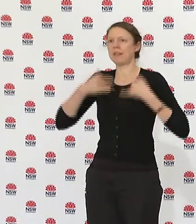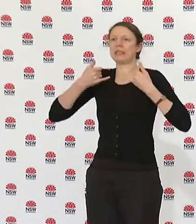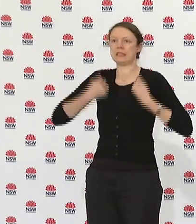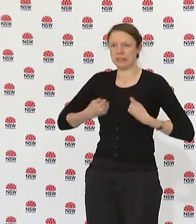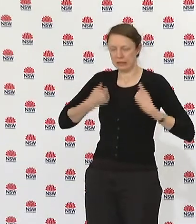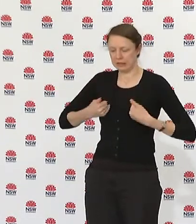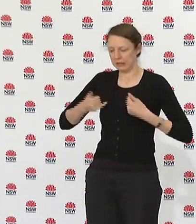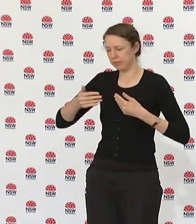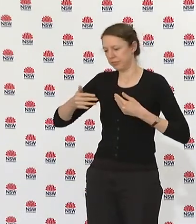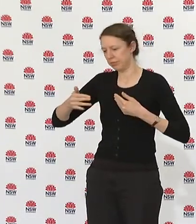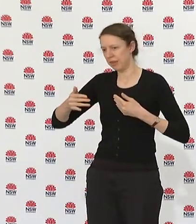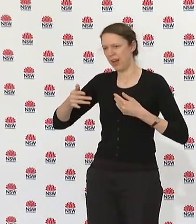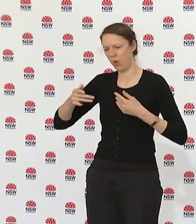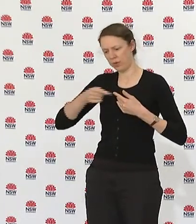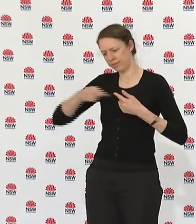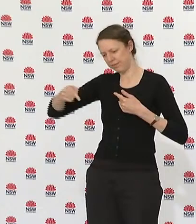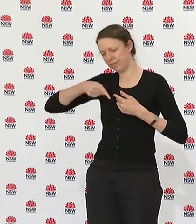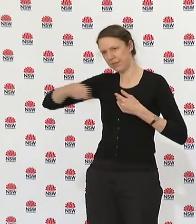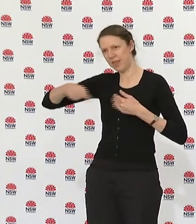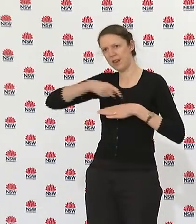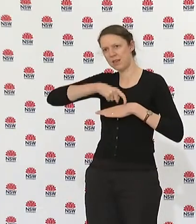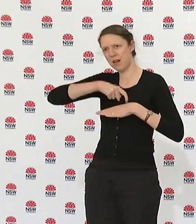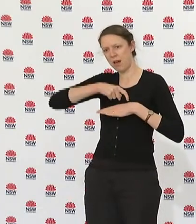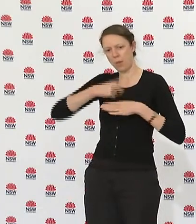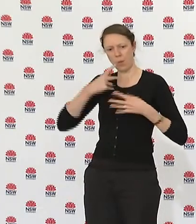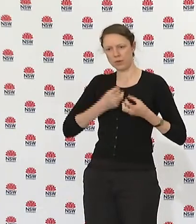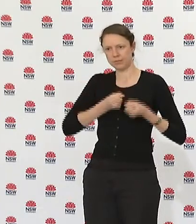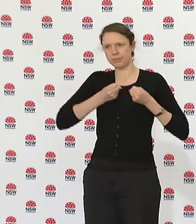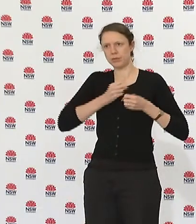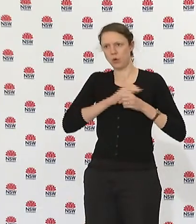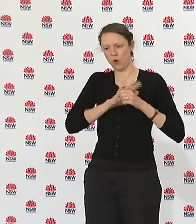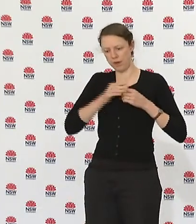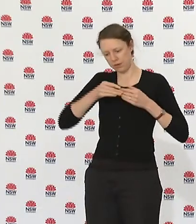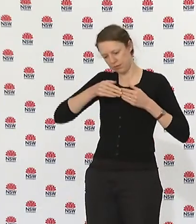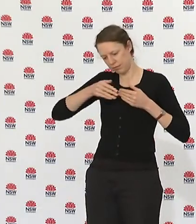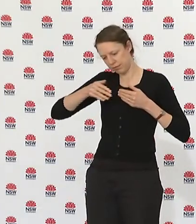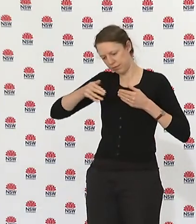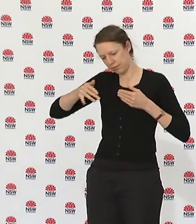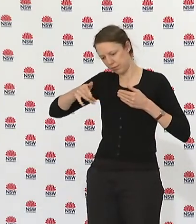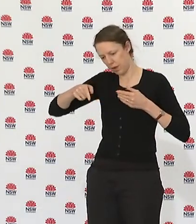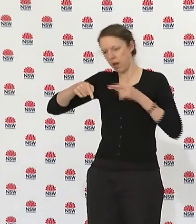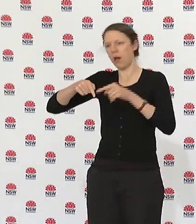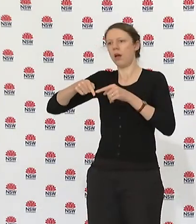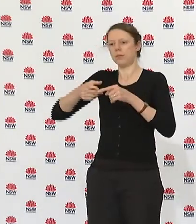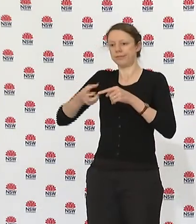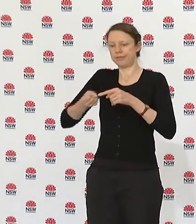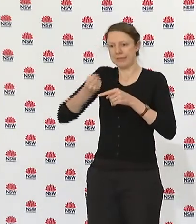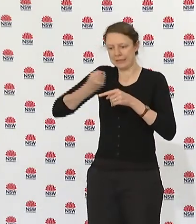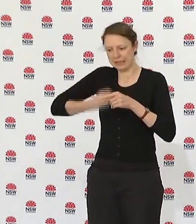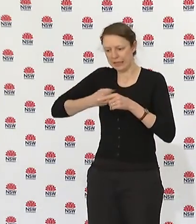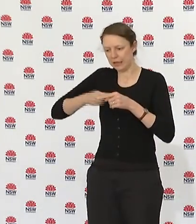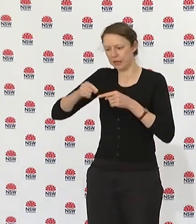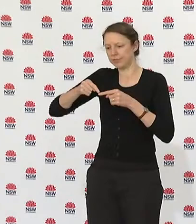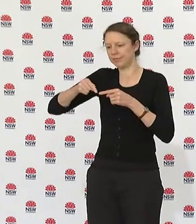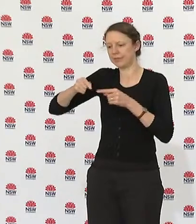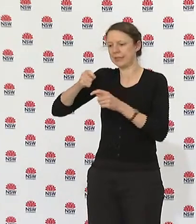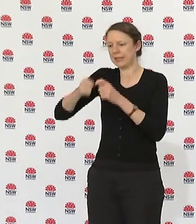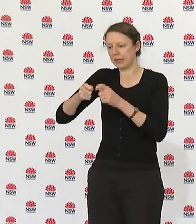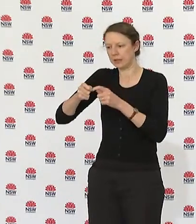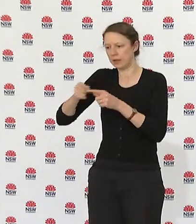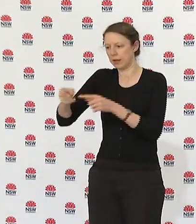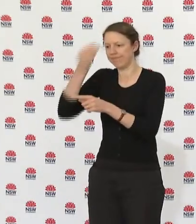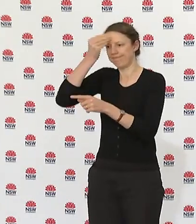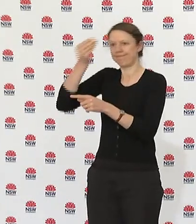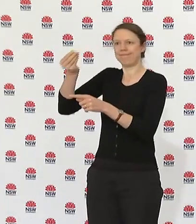period between their exposure and identifying publicly and us understanding where they might have acquired the infection. Dr. McAnulty, Yes. there are a number